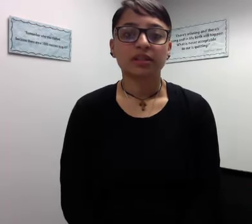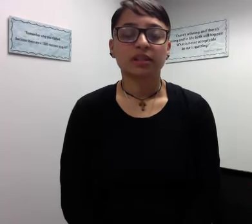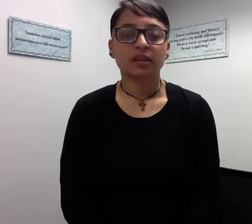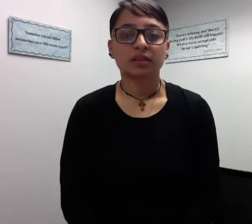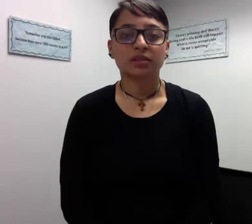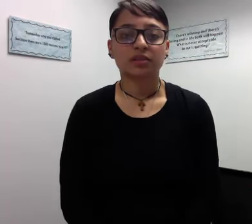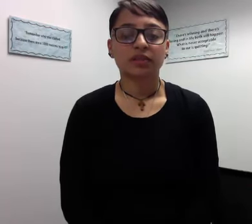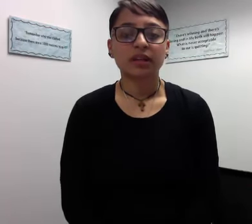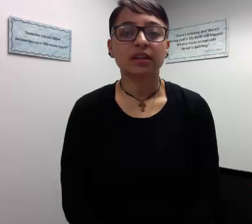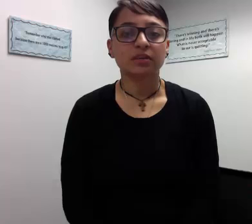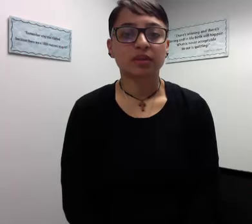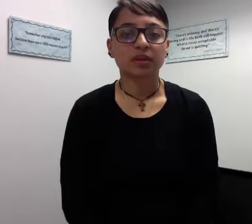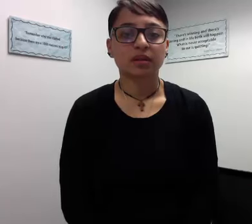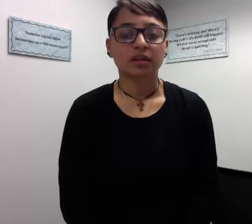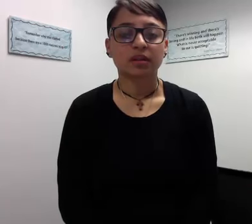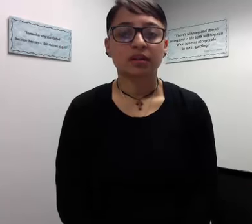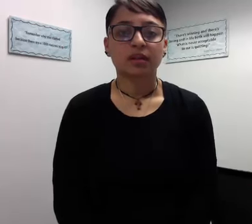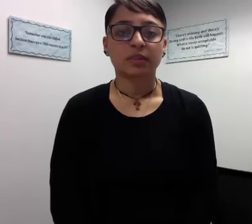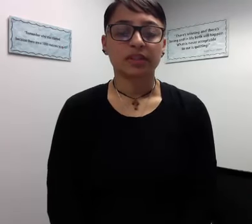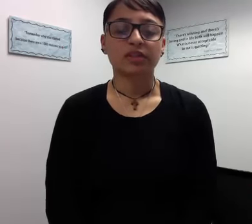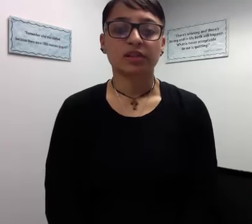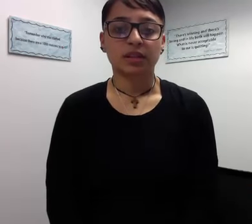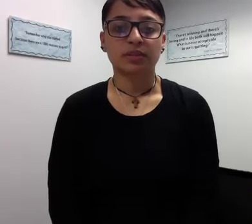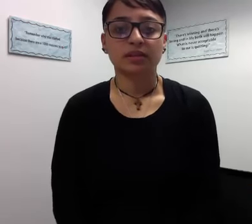requested us to develop a position statement.